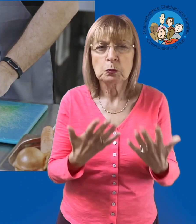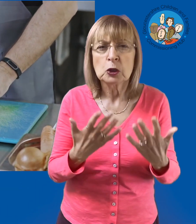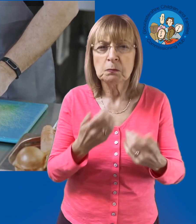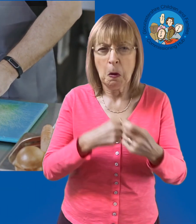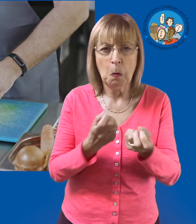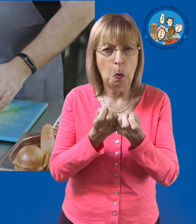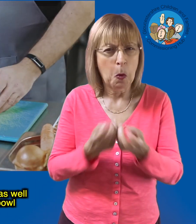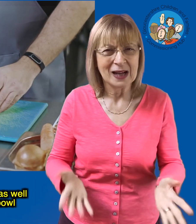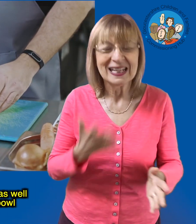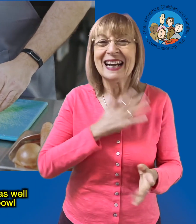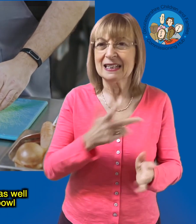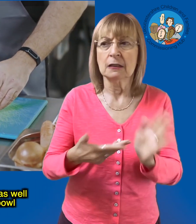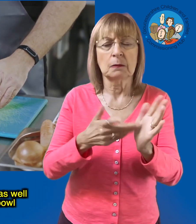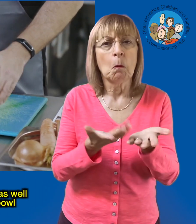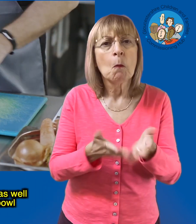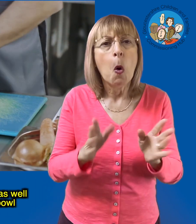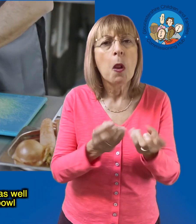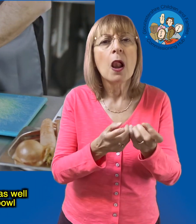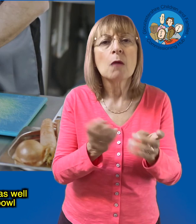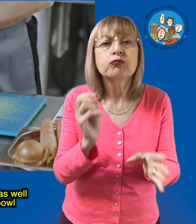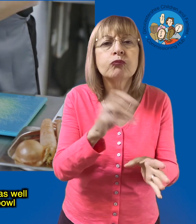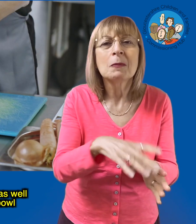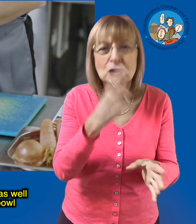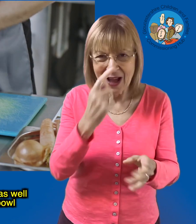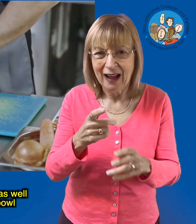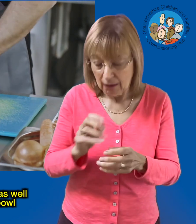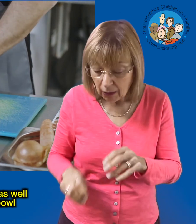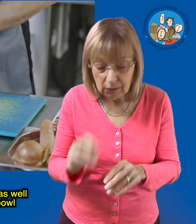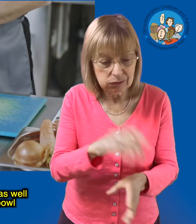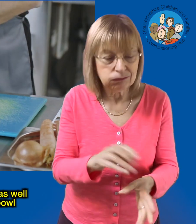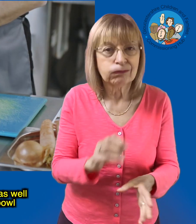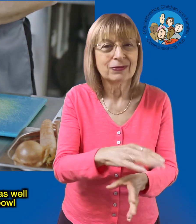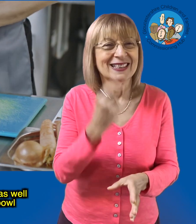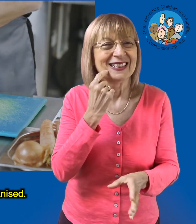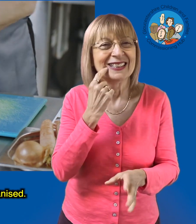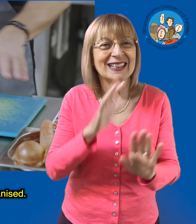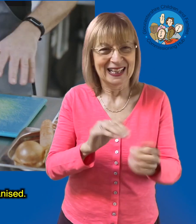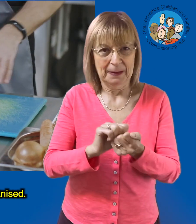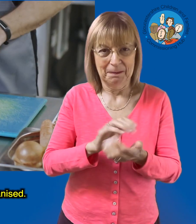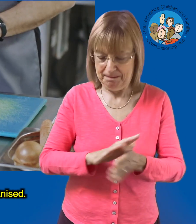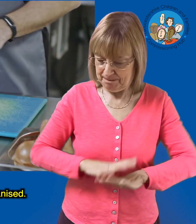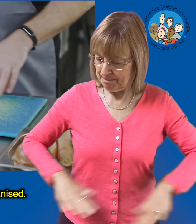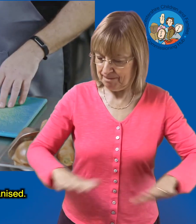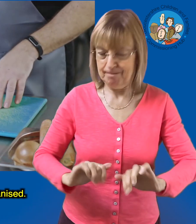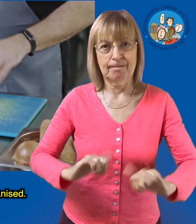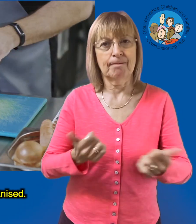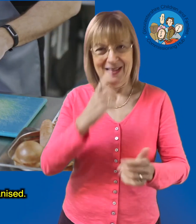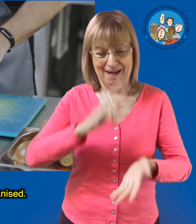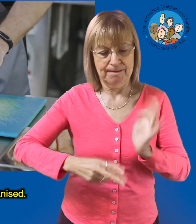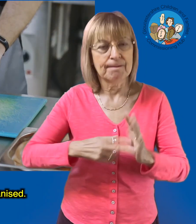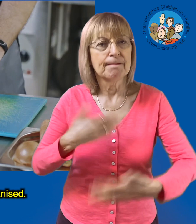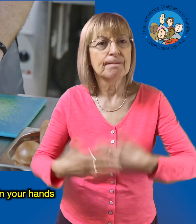because we waste the onion. It's very important to have a waste bowl as well, so that we can put our waste into the bowl to keep our area clean and tidy